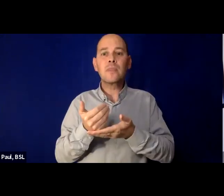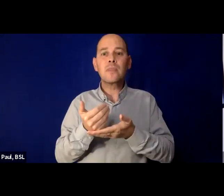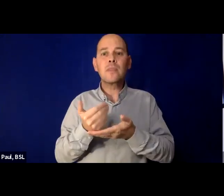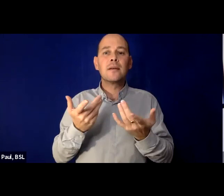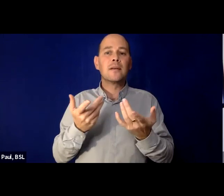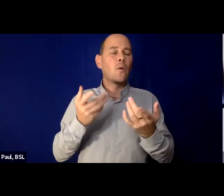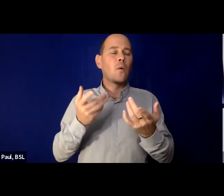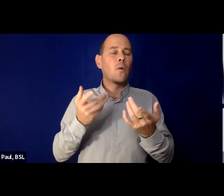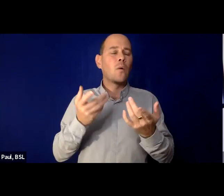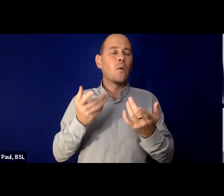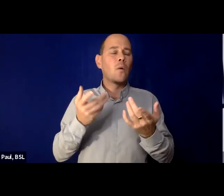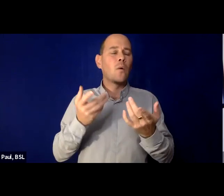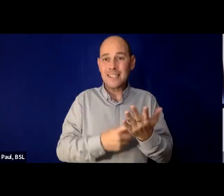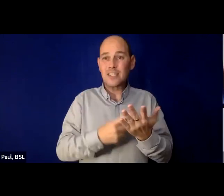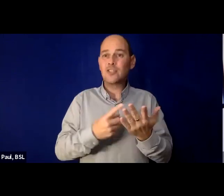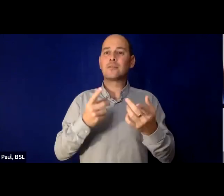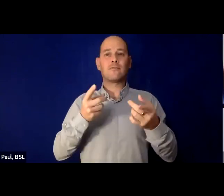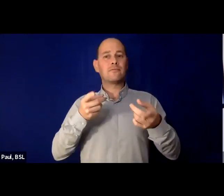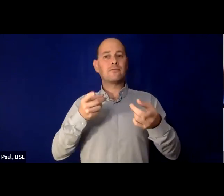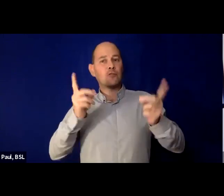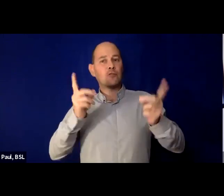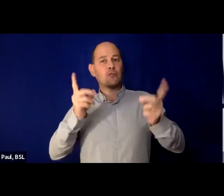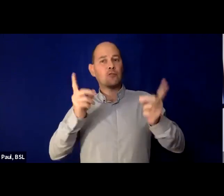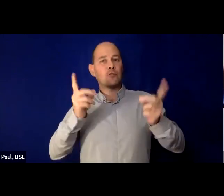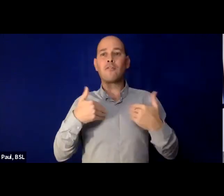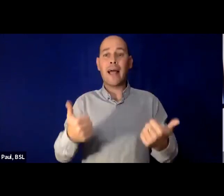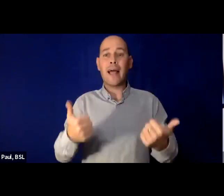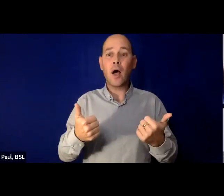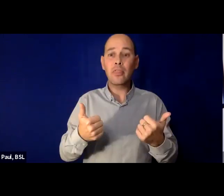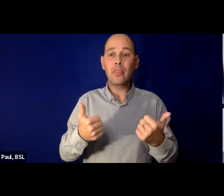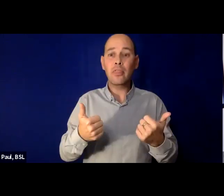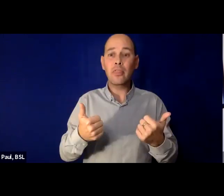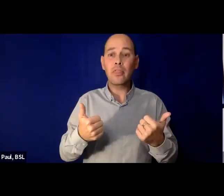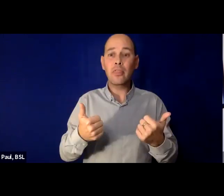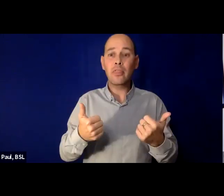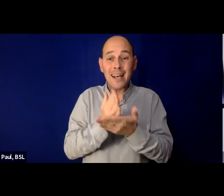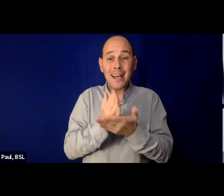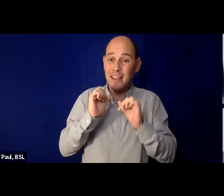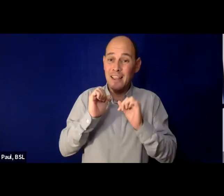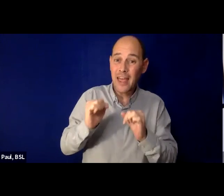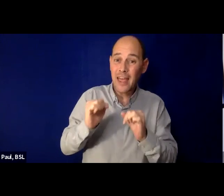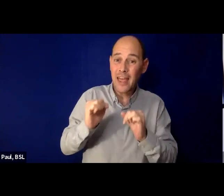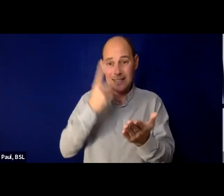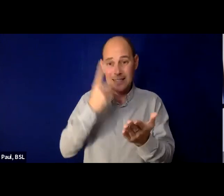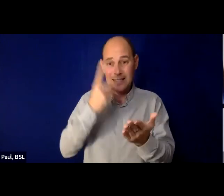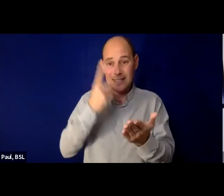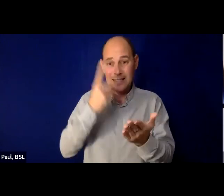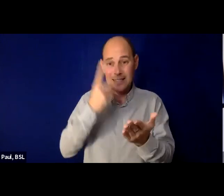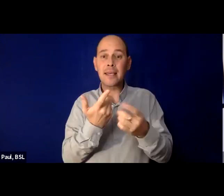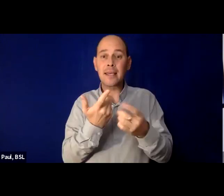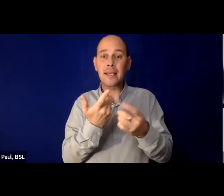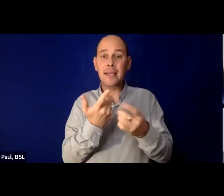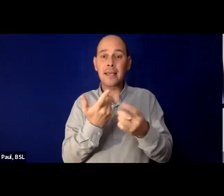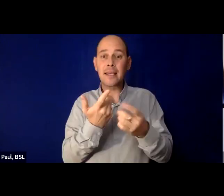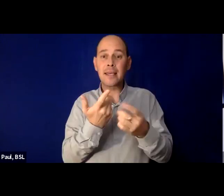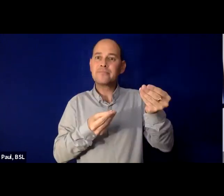health make is determined by the data available to them and actually scarce choices of where to spend money. It's